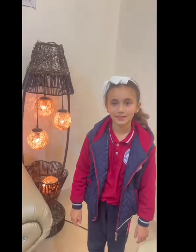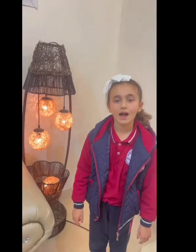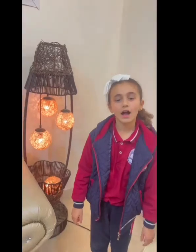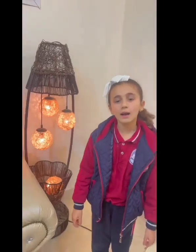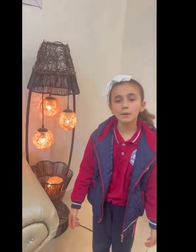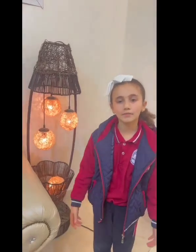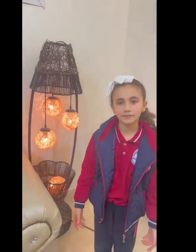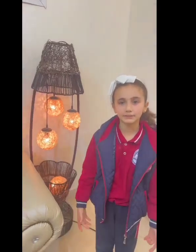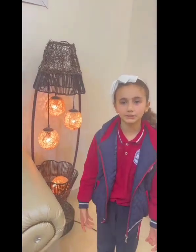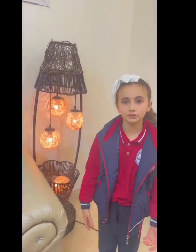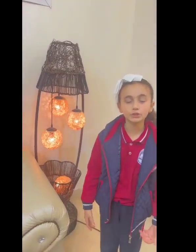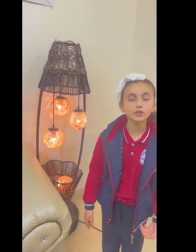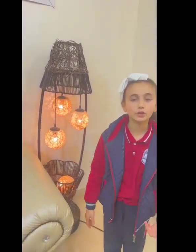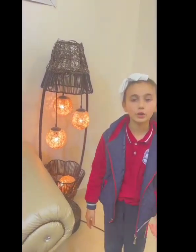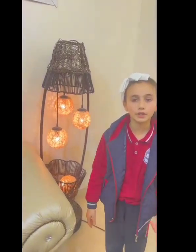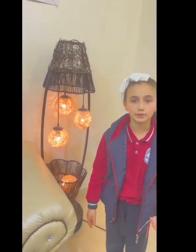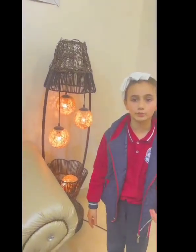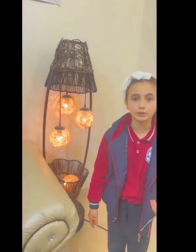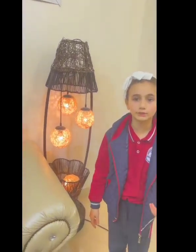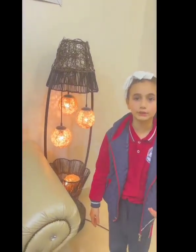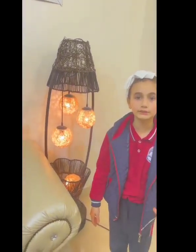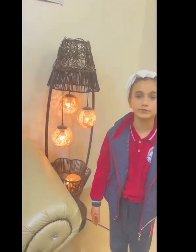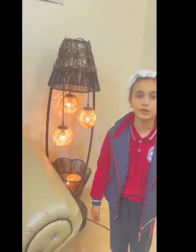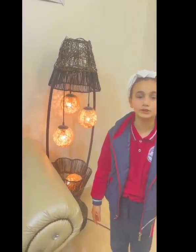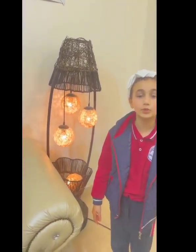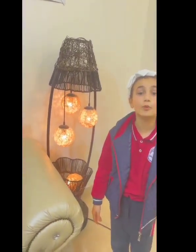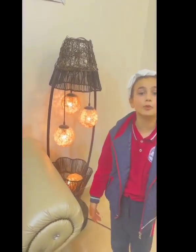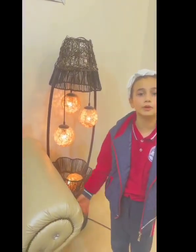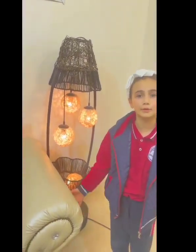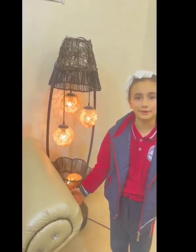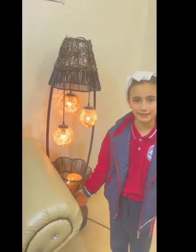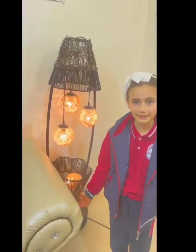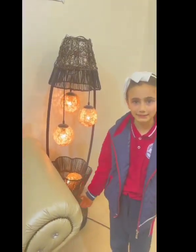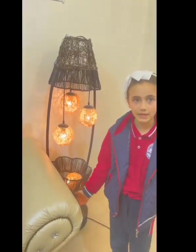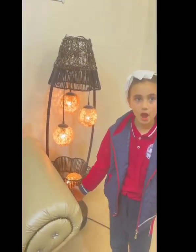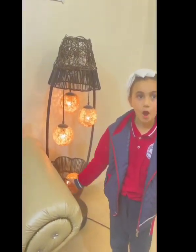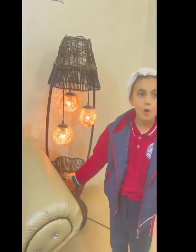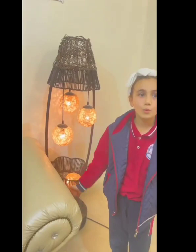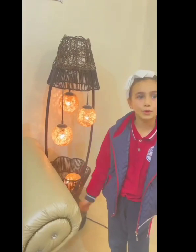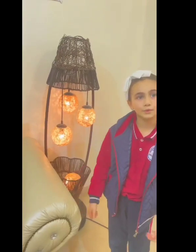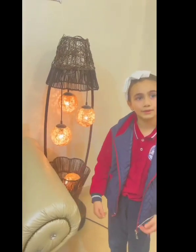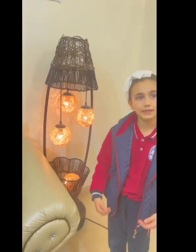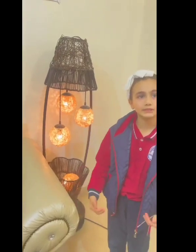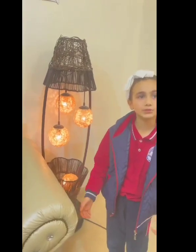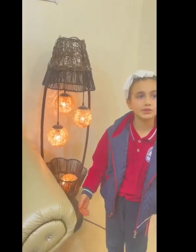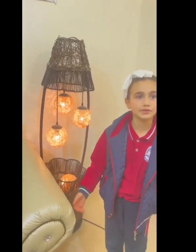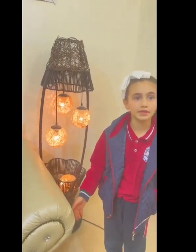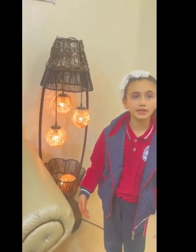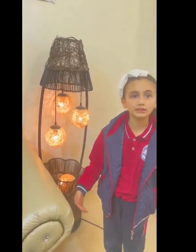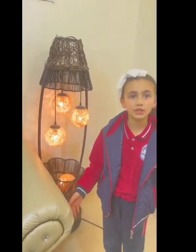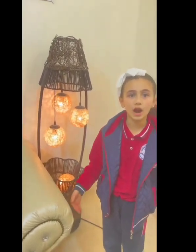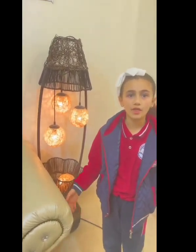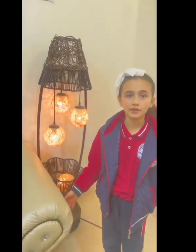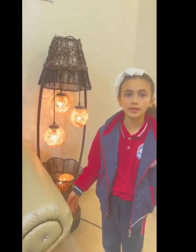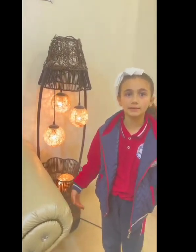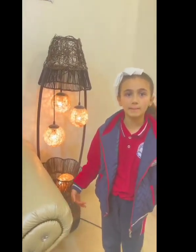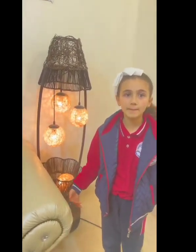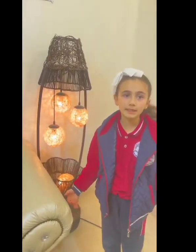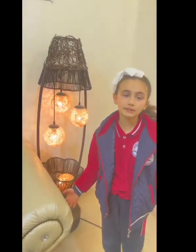Hi, my friend. Do you know in what creative way do we communicate? We communicate with each other in many